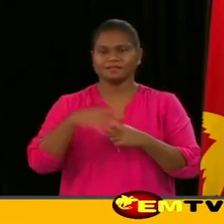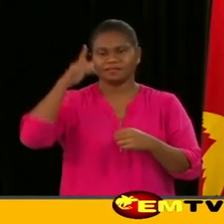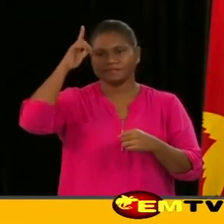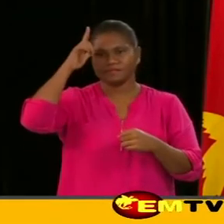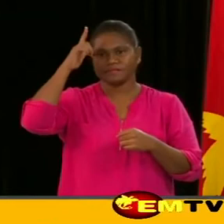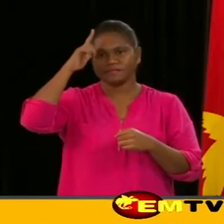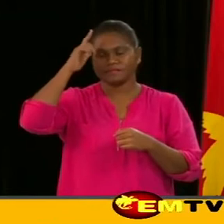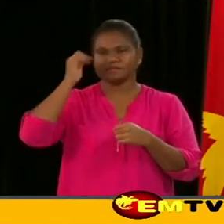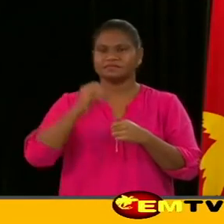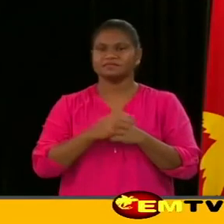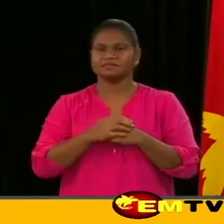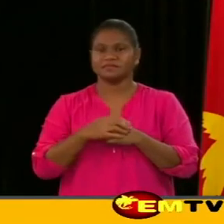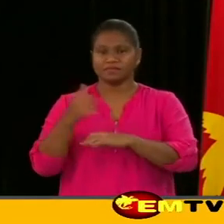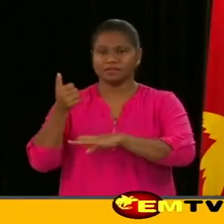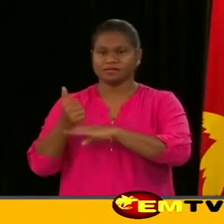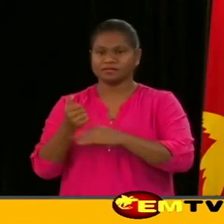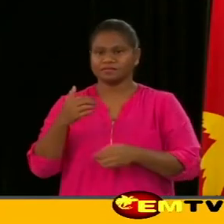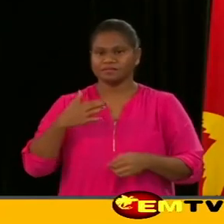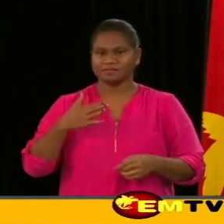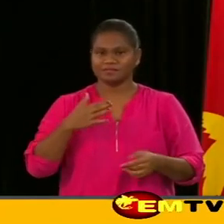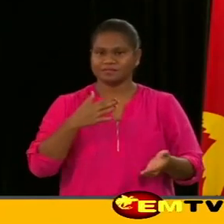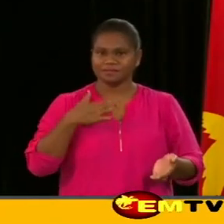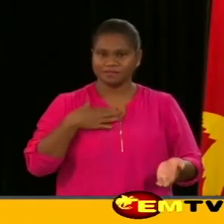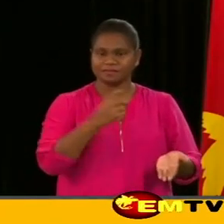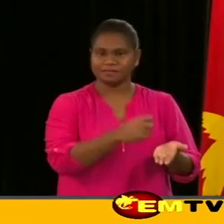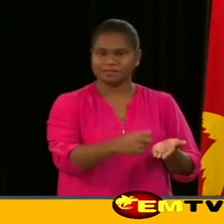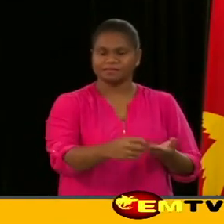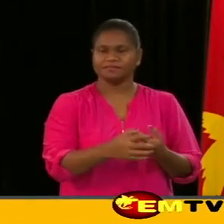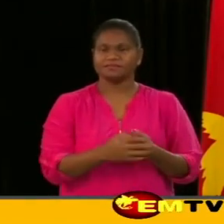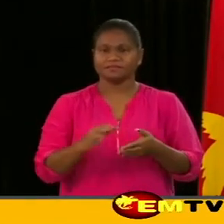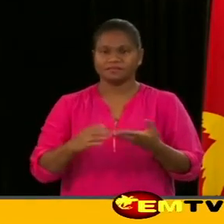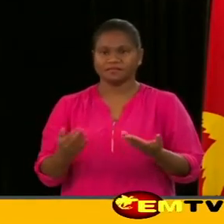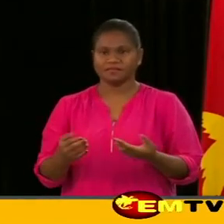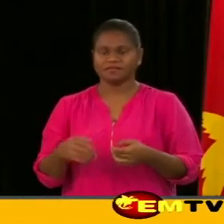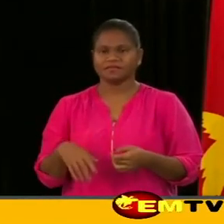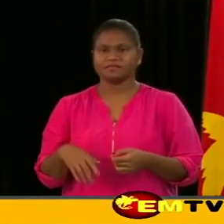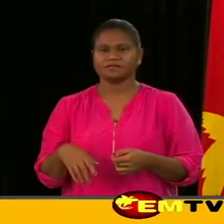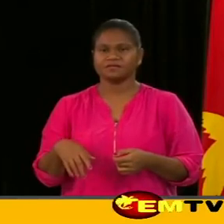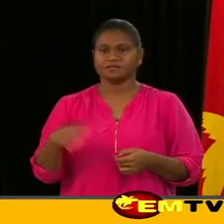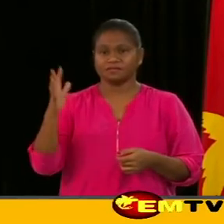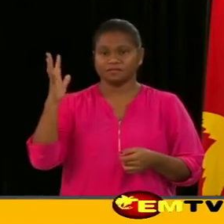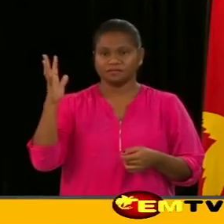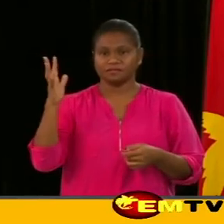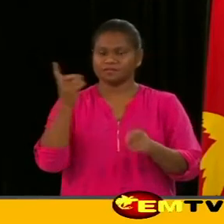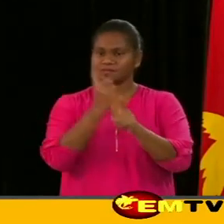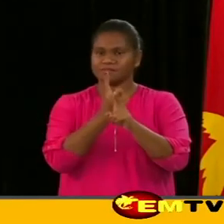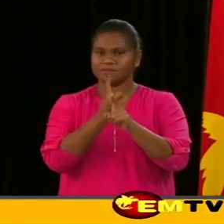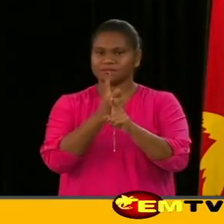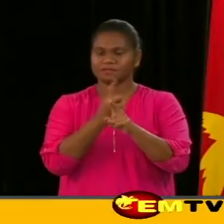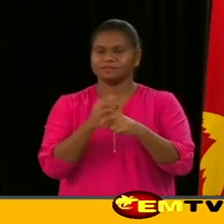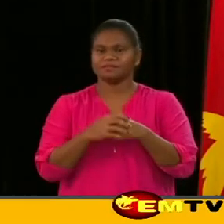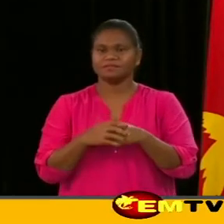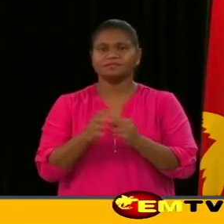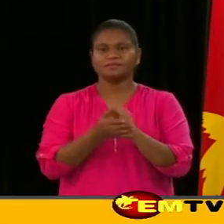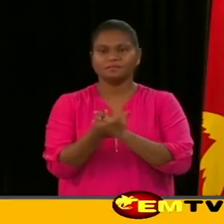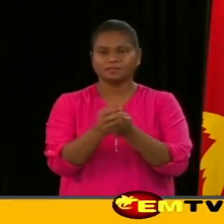Controller and Acting Secretary of Blue Health. Tete Bobby Lucy, one of you, brought this five key messages. What's